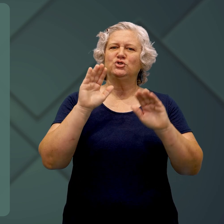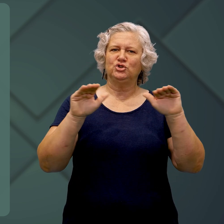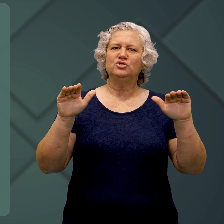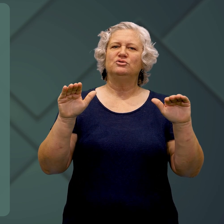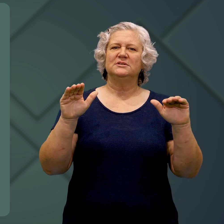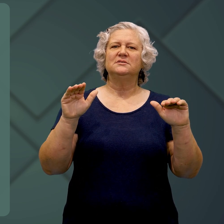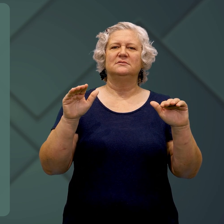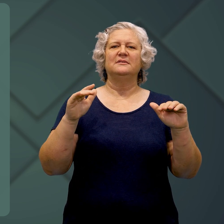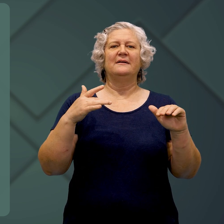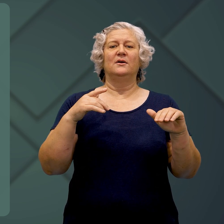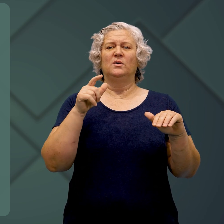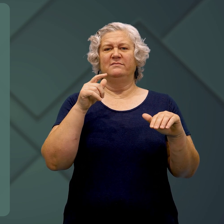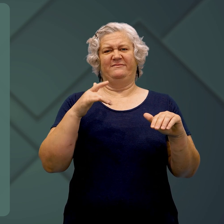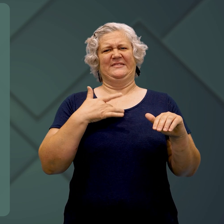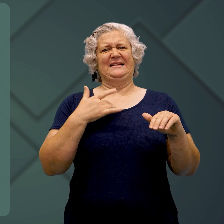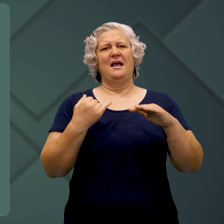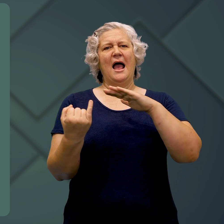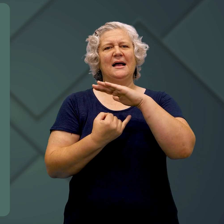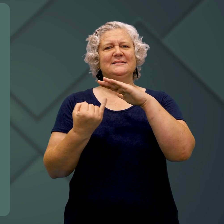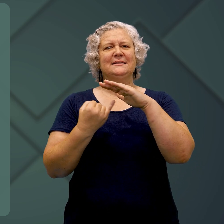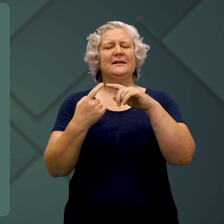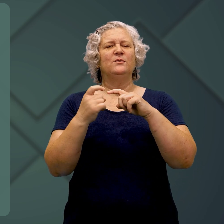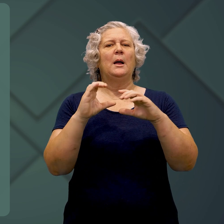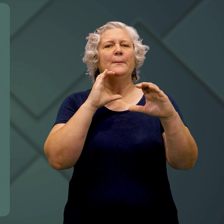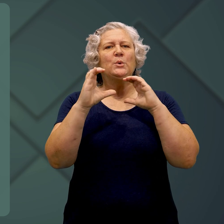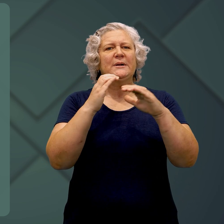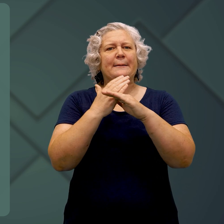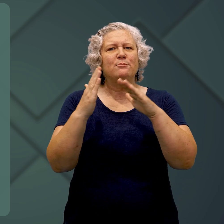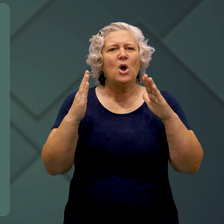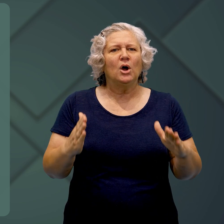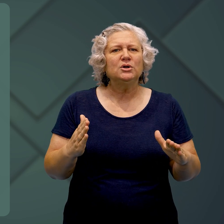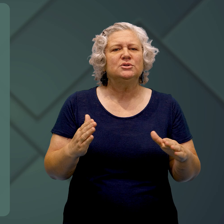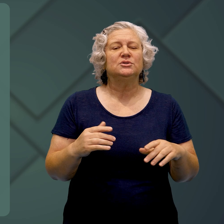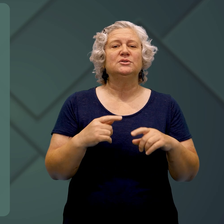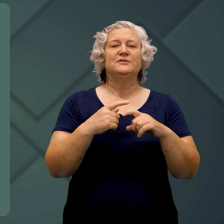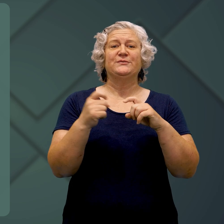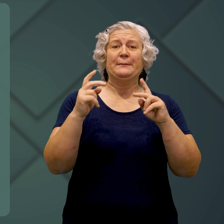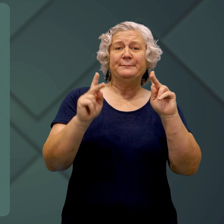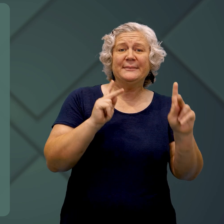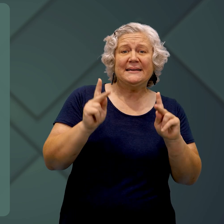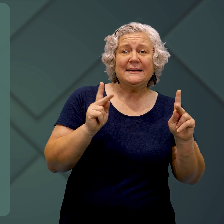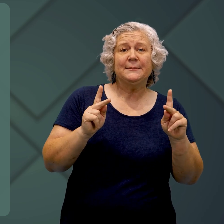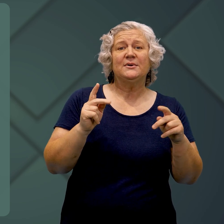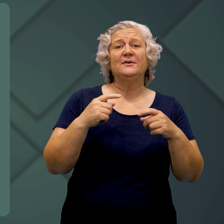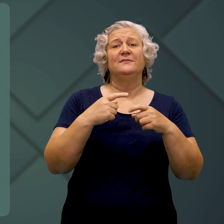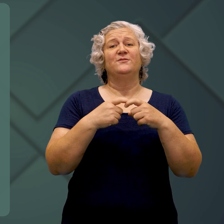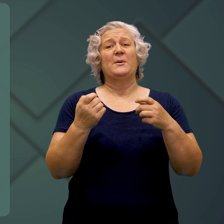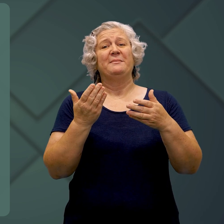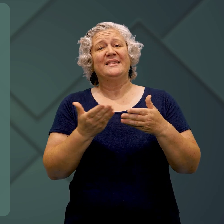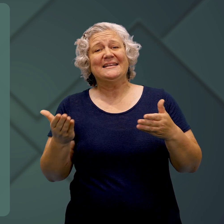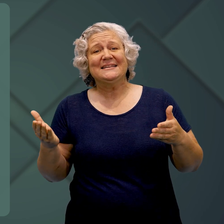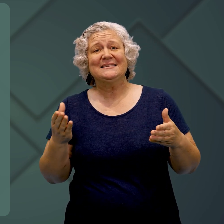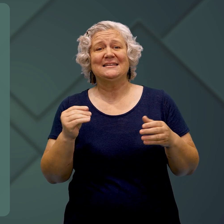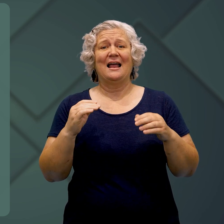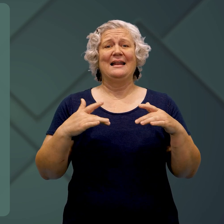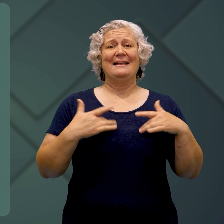Saying, I think children that feel isolated from communication partners, from people, and from things and events in